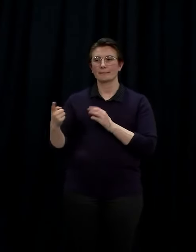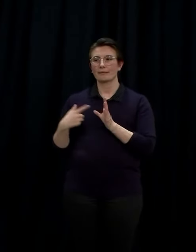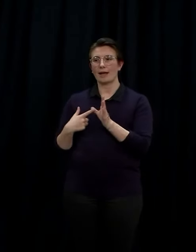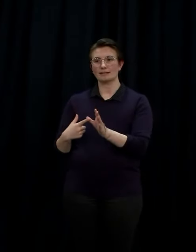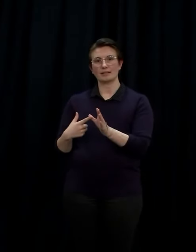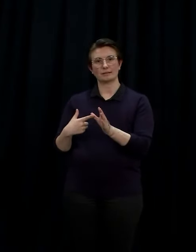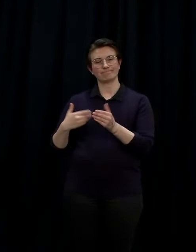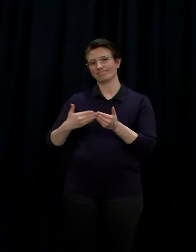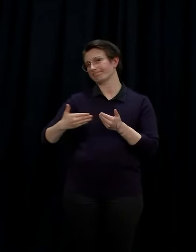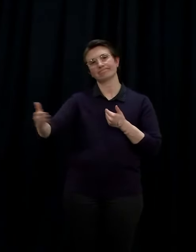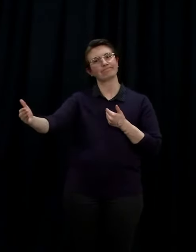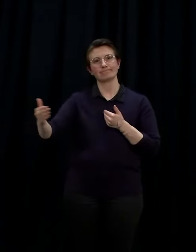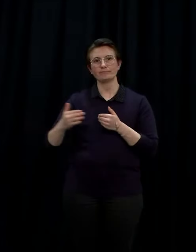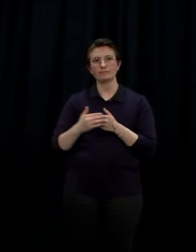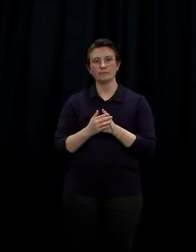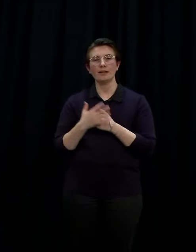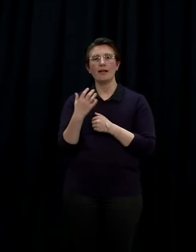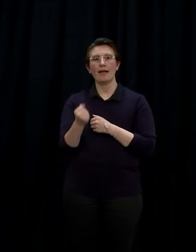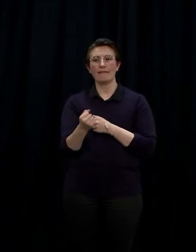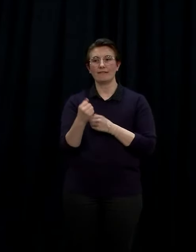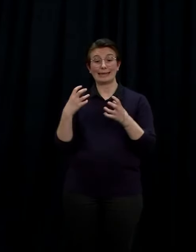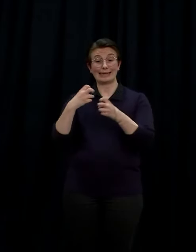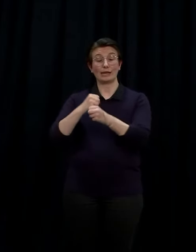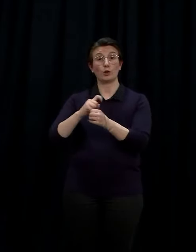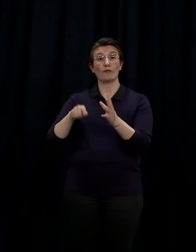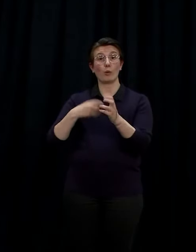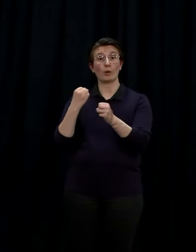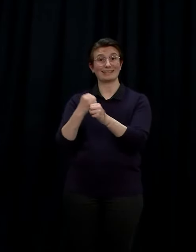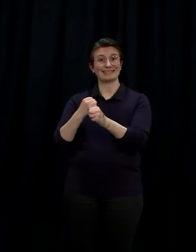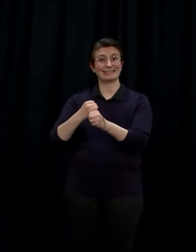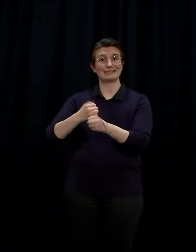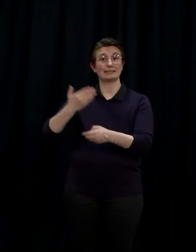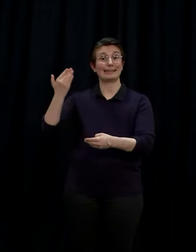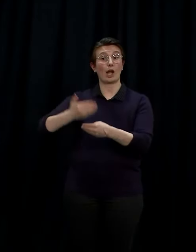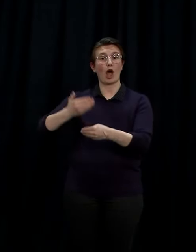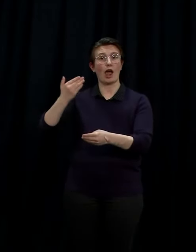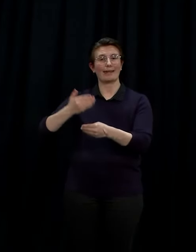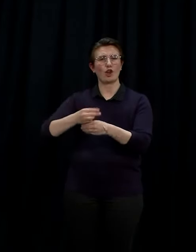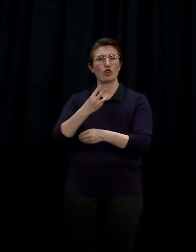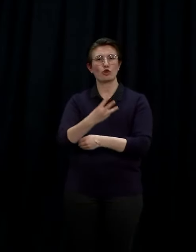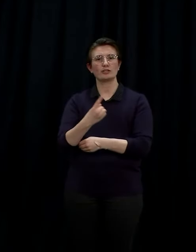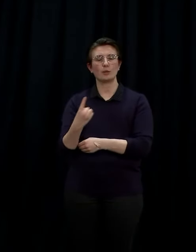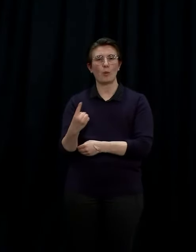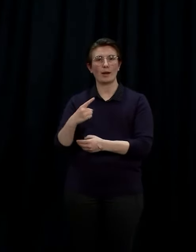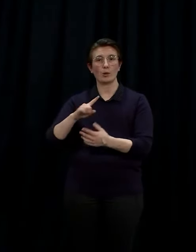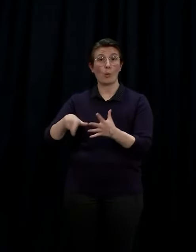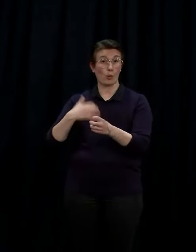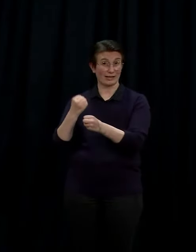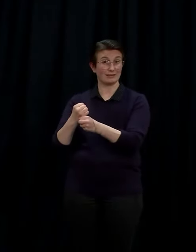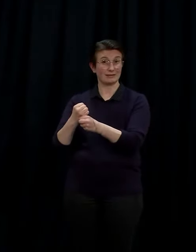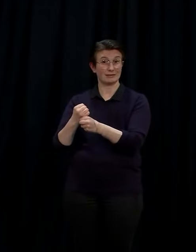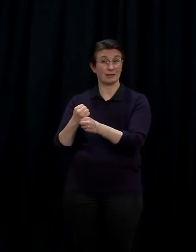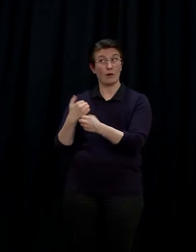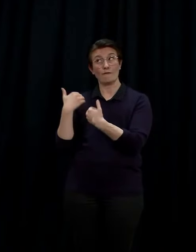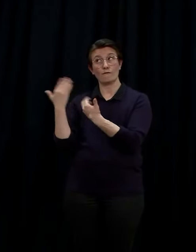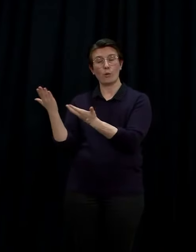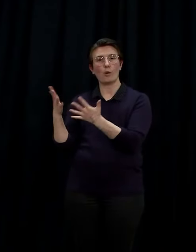got a 31 August deadline for the US, and they are